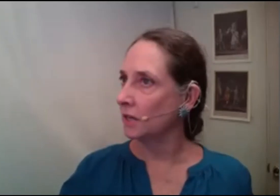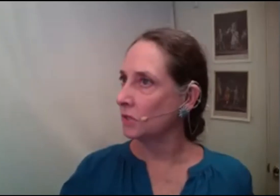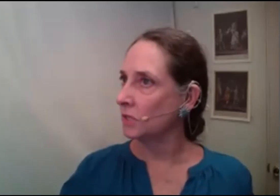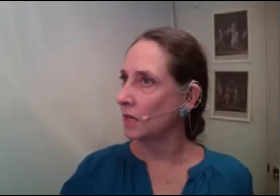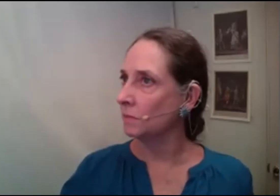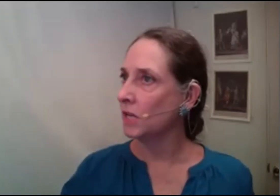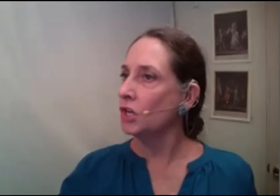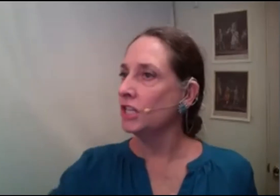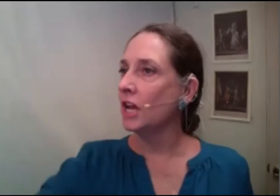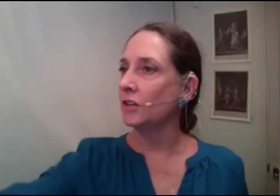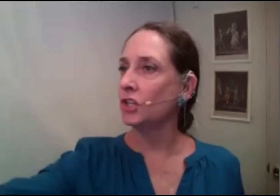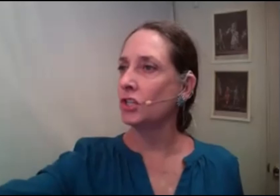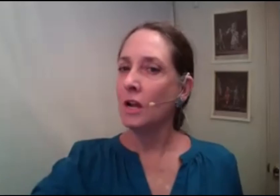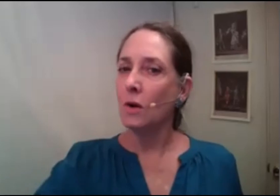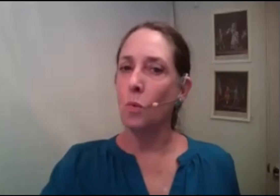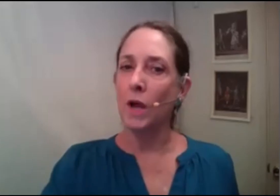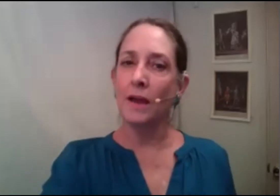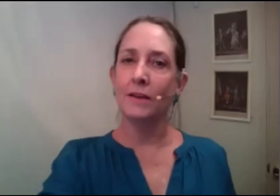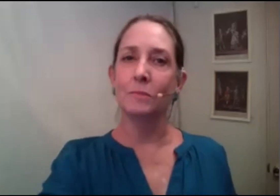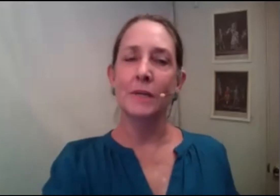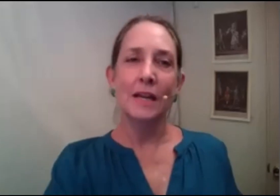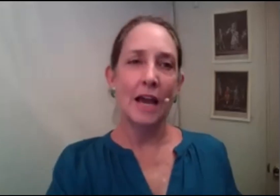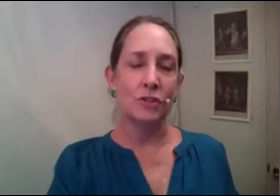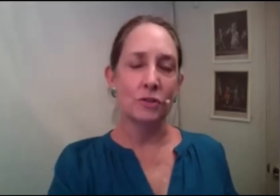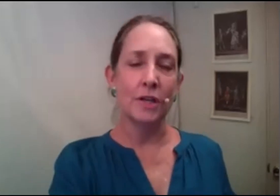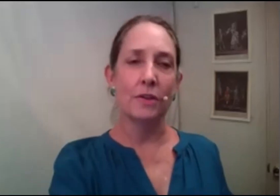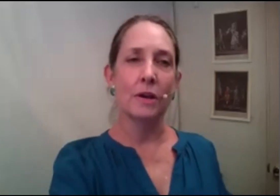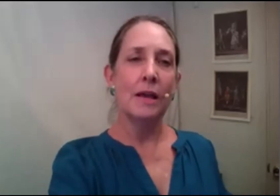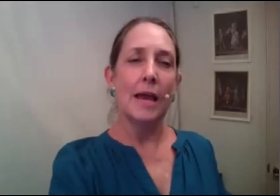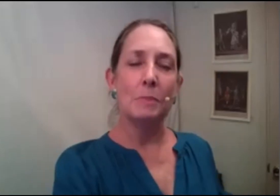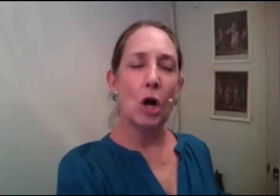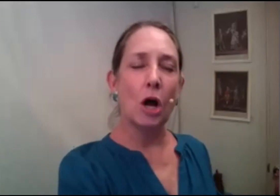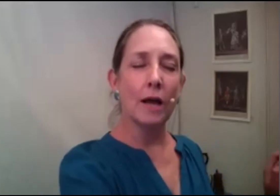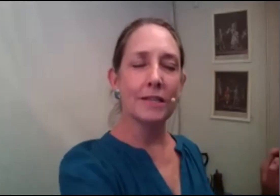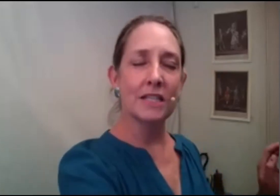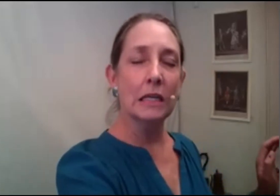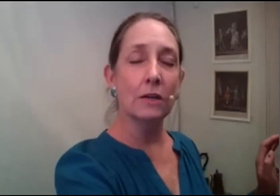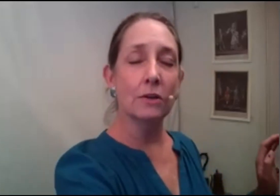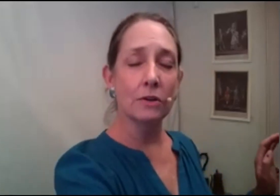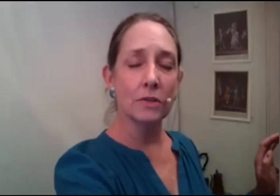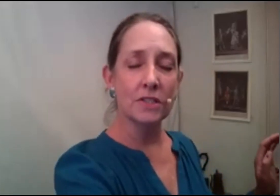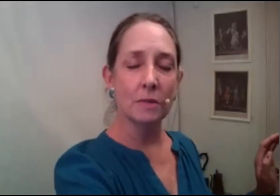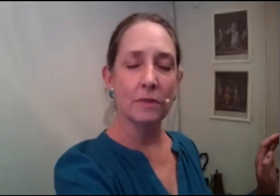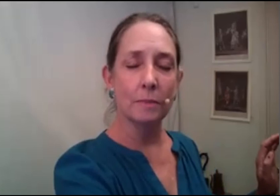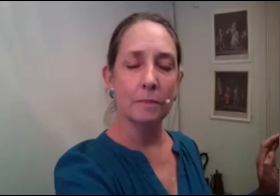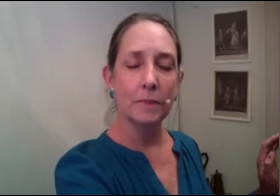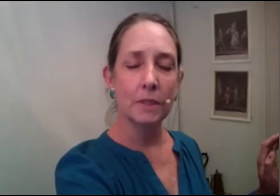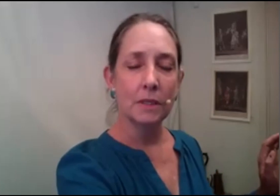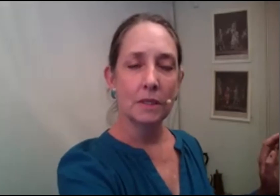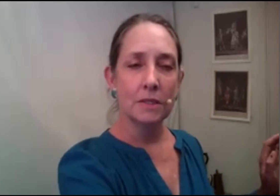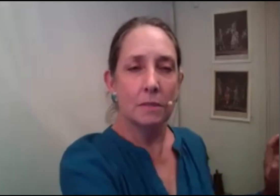head other times. She touched one item after another and paused and lingered over some of